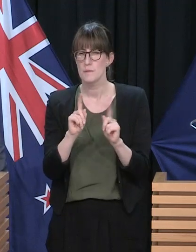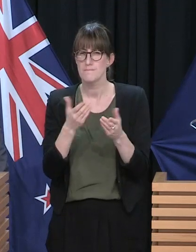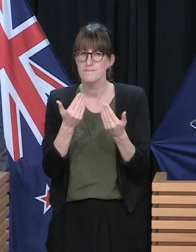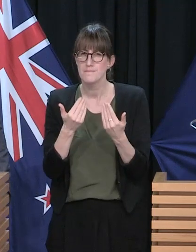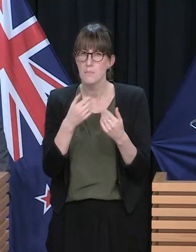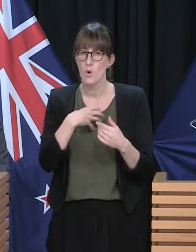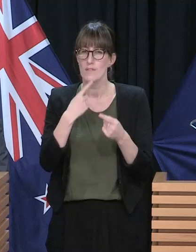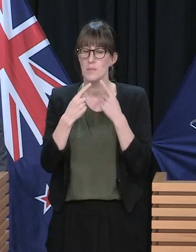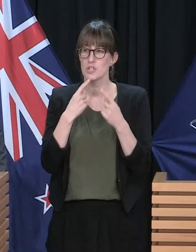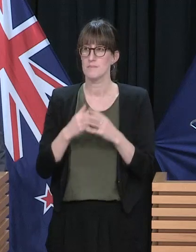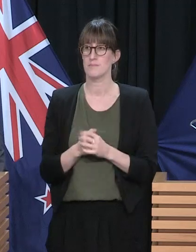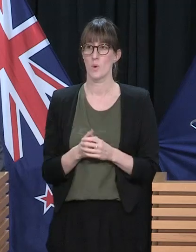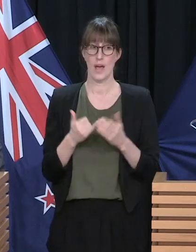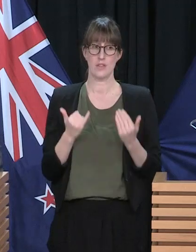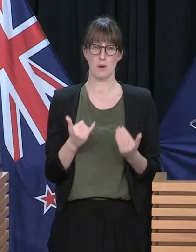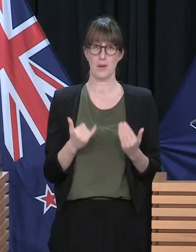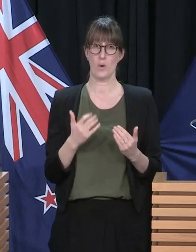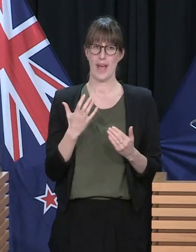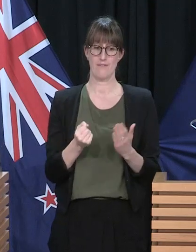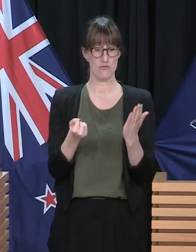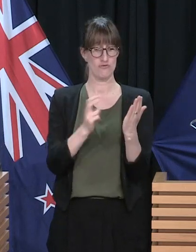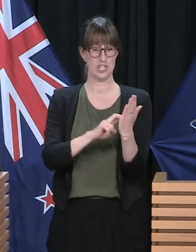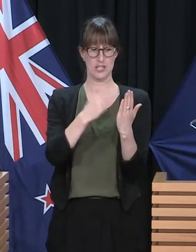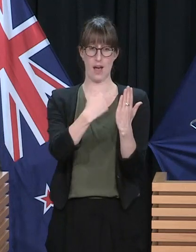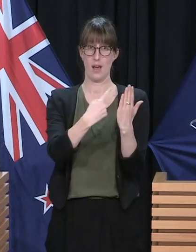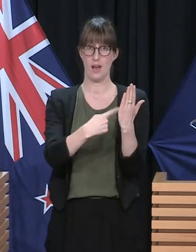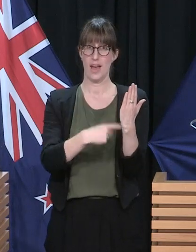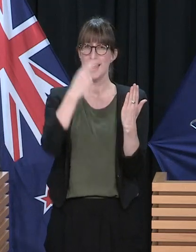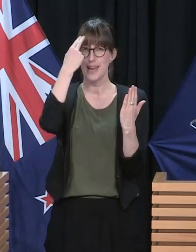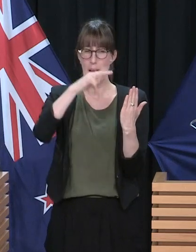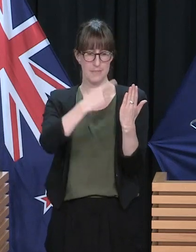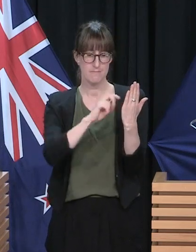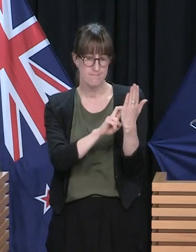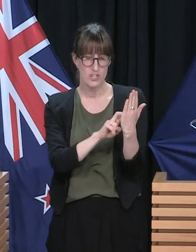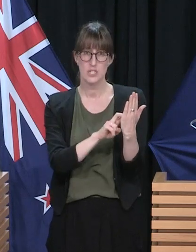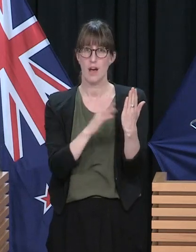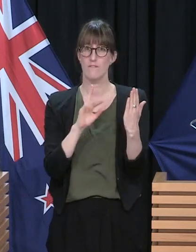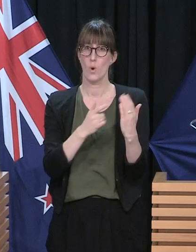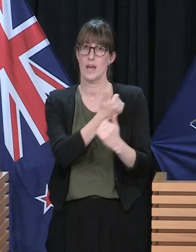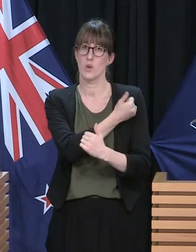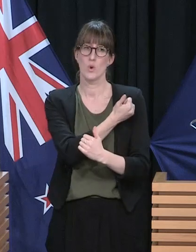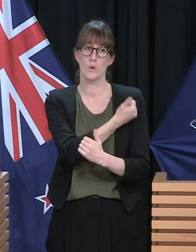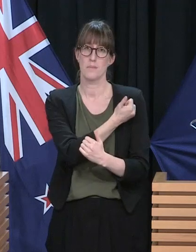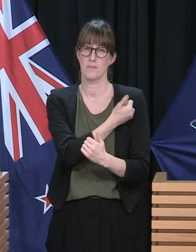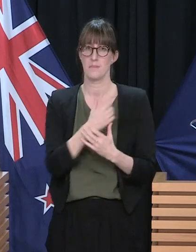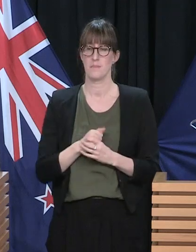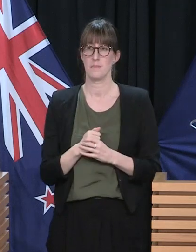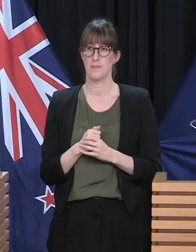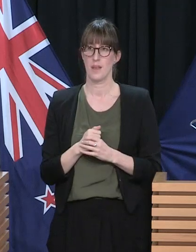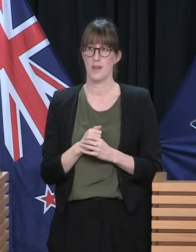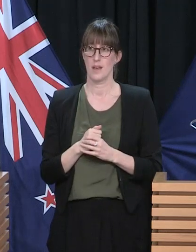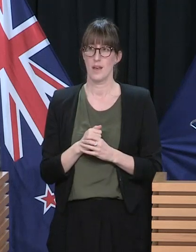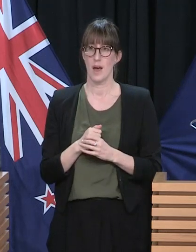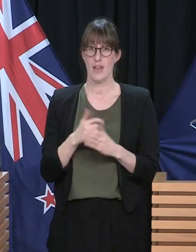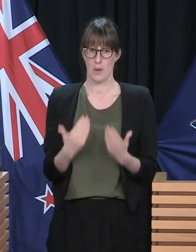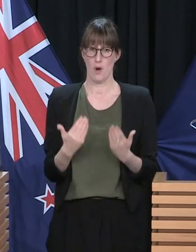national immunisation register at the moment. My understanding, the advice that I have received, is that it wouldn't necessarily be able to